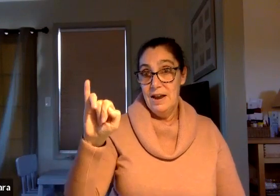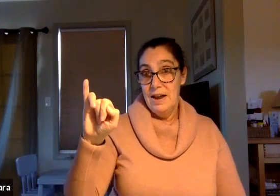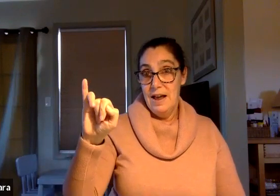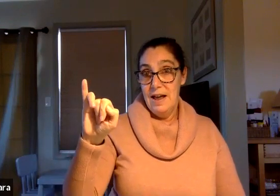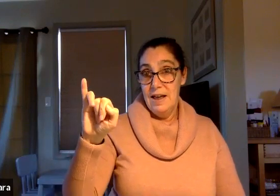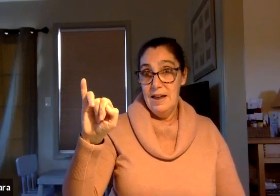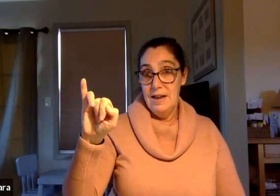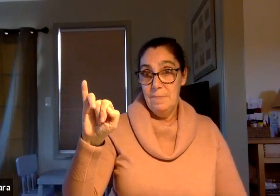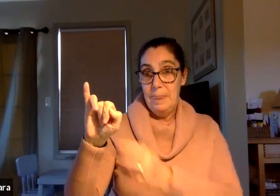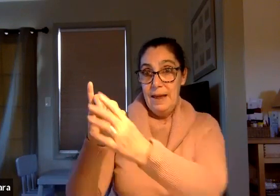I,